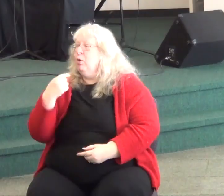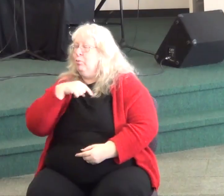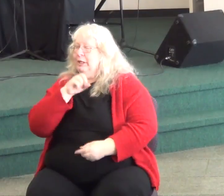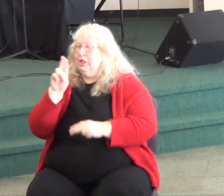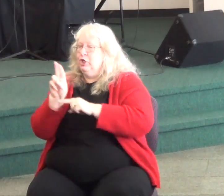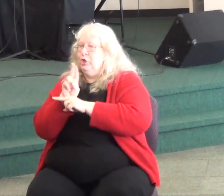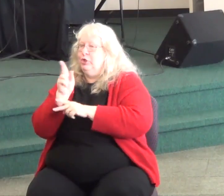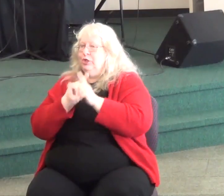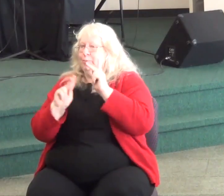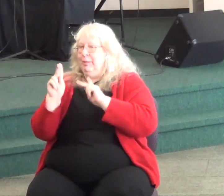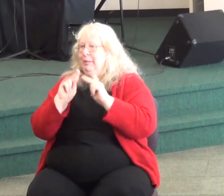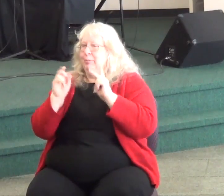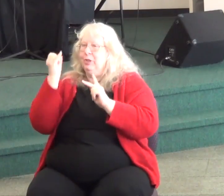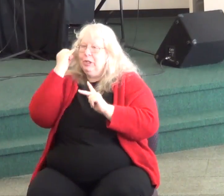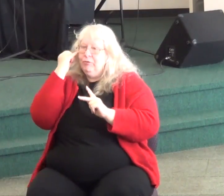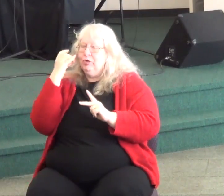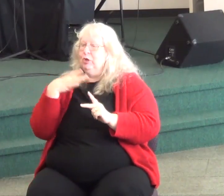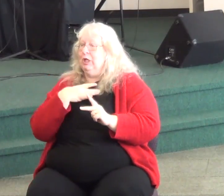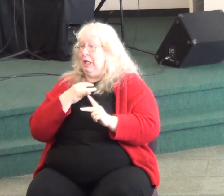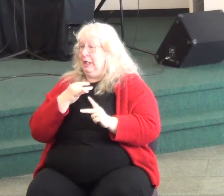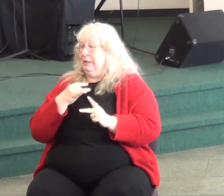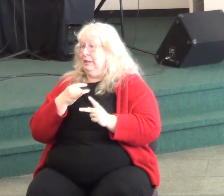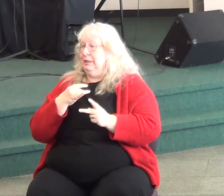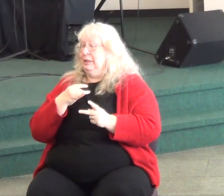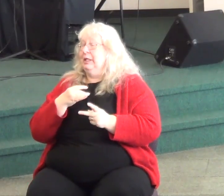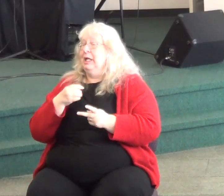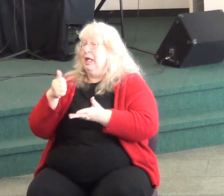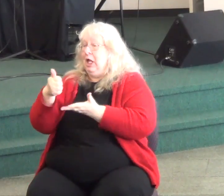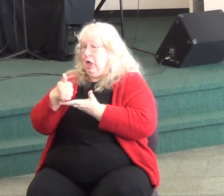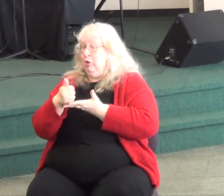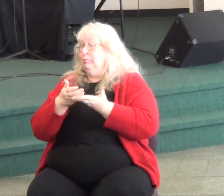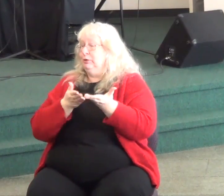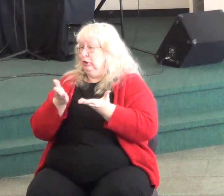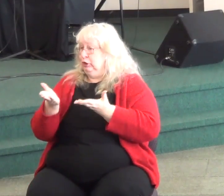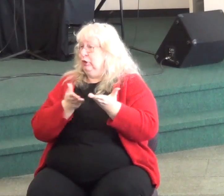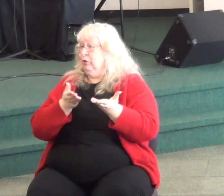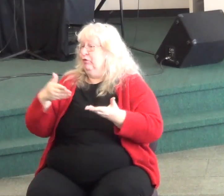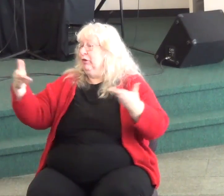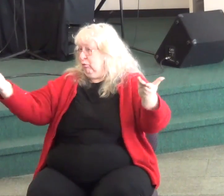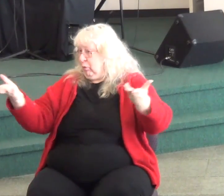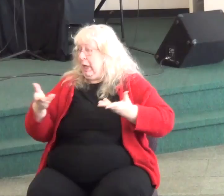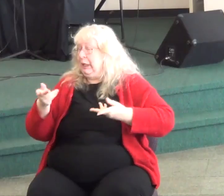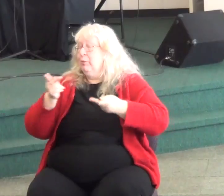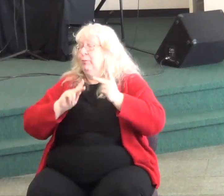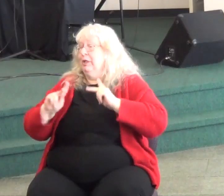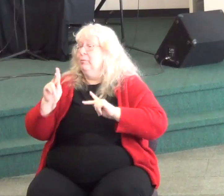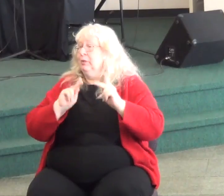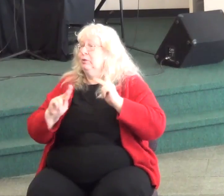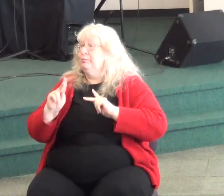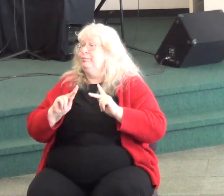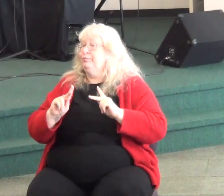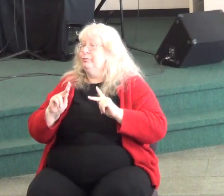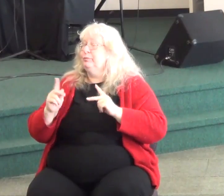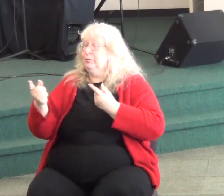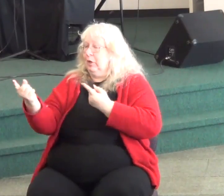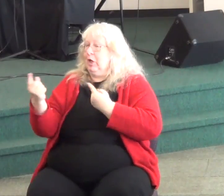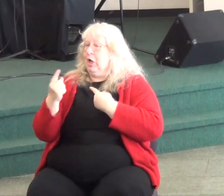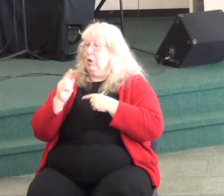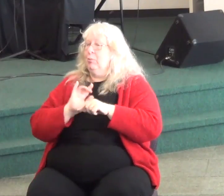help serve and just visit with people and welcome. You know what? I'm going to expect this place